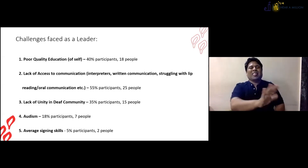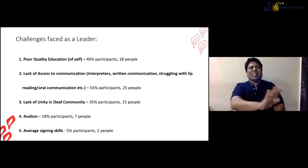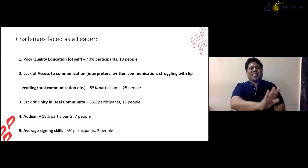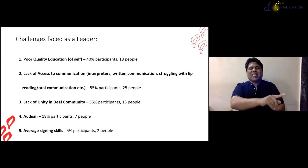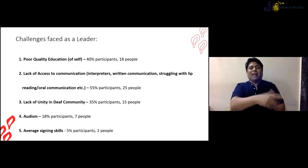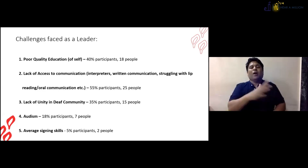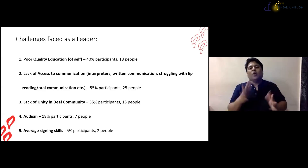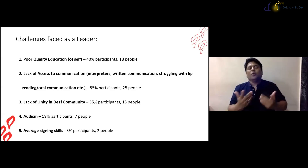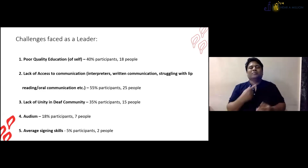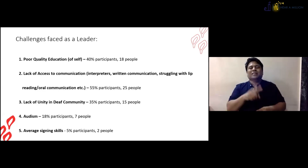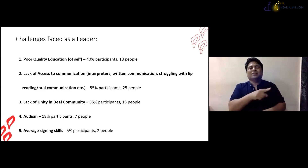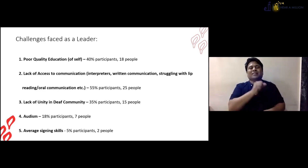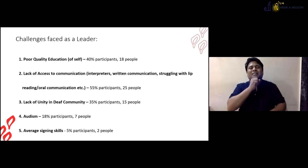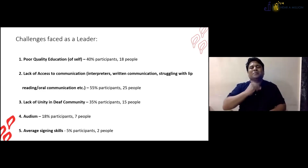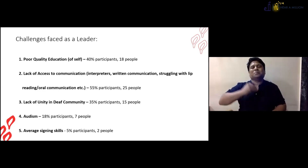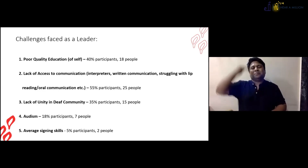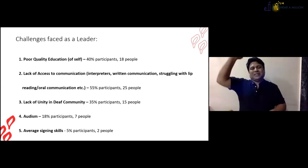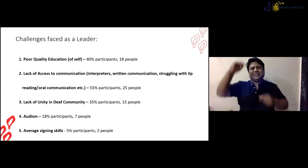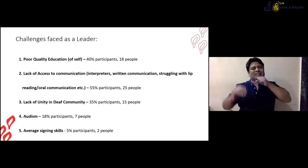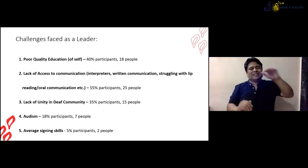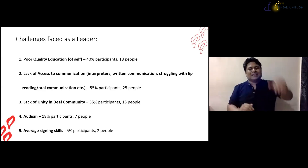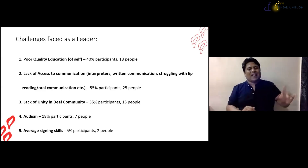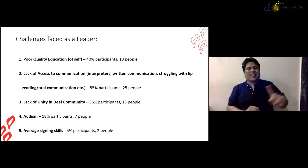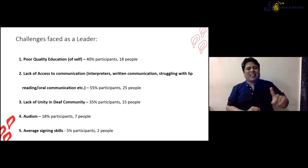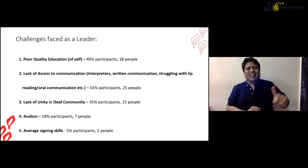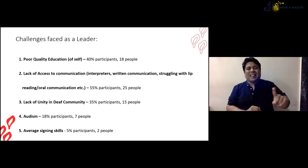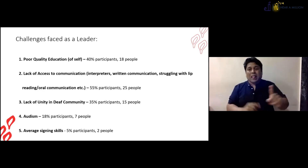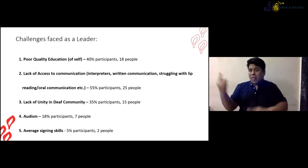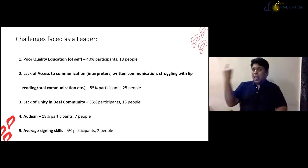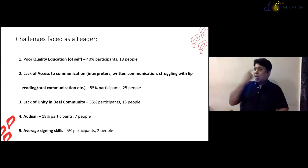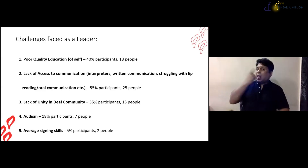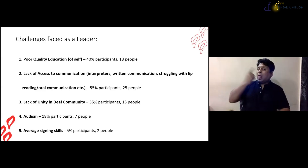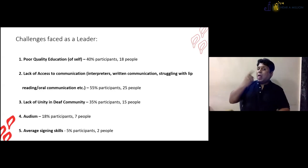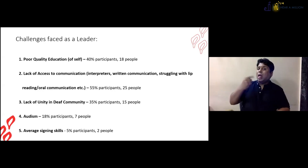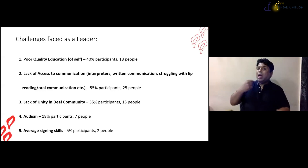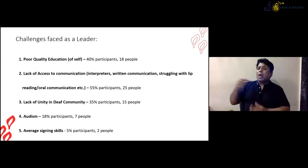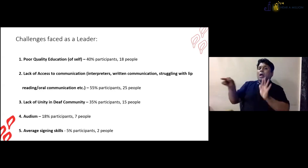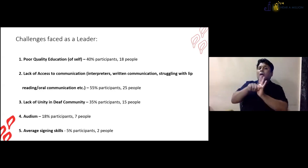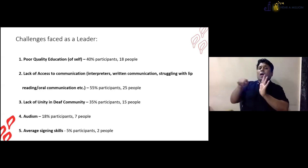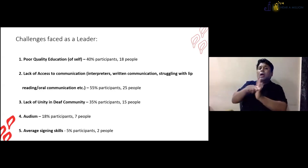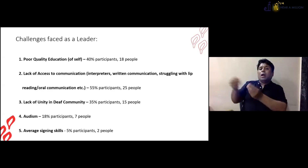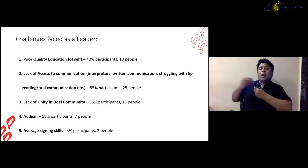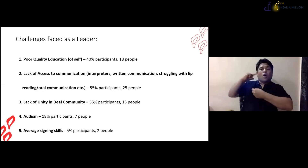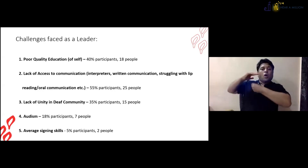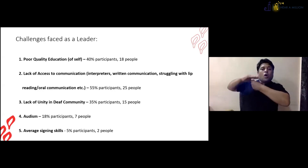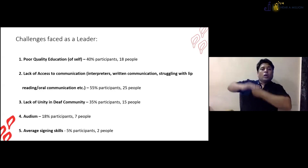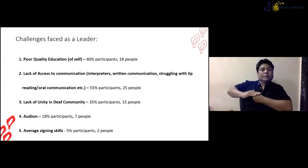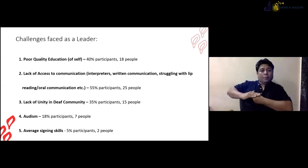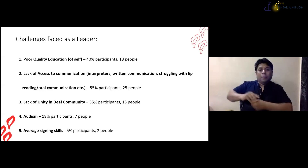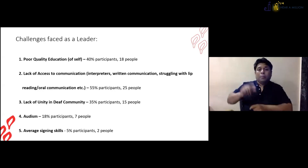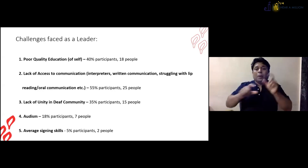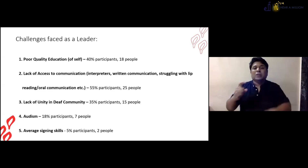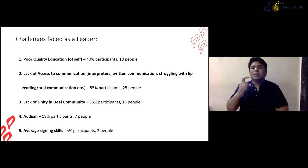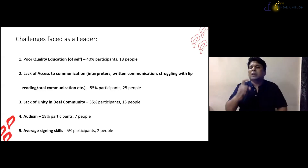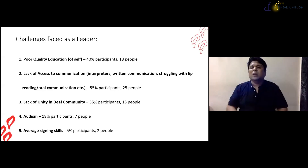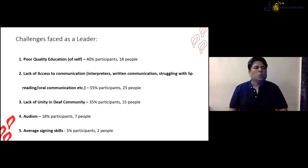like people looking down on you, that you're a deaf person, you can't do anything, or just saying no, or giving